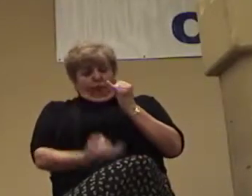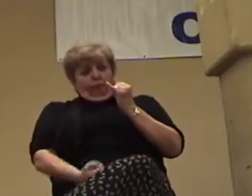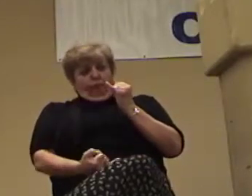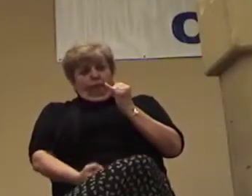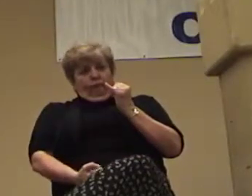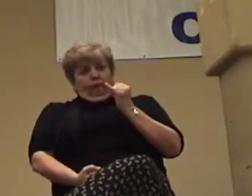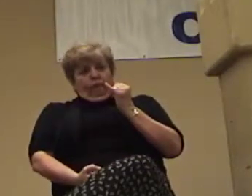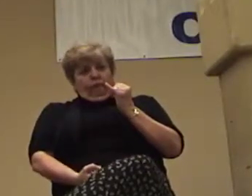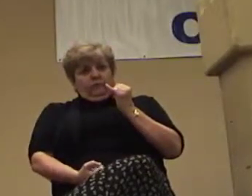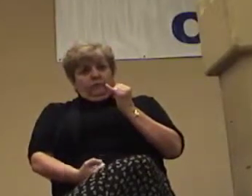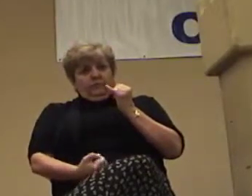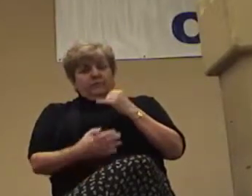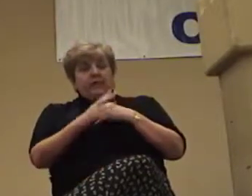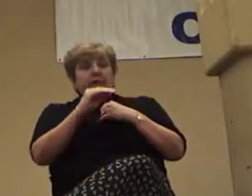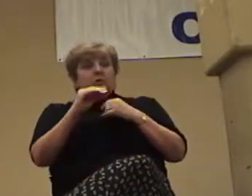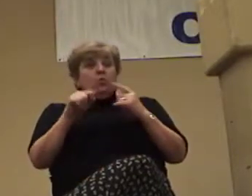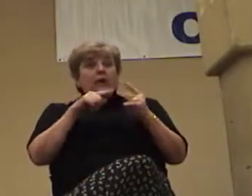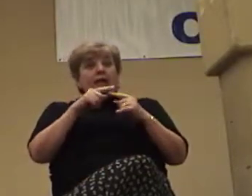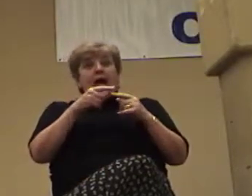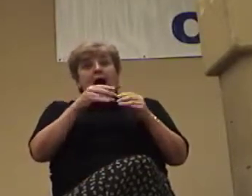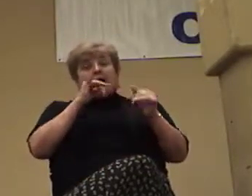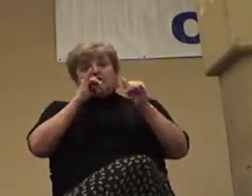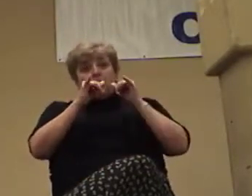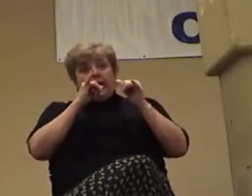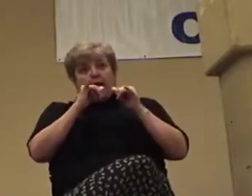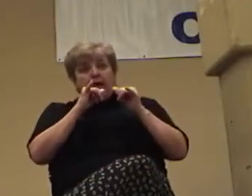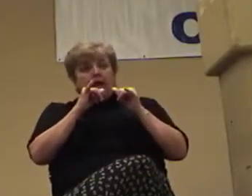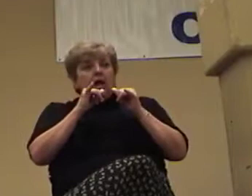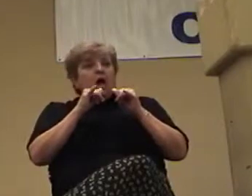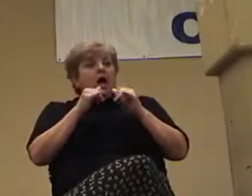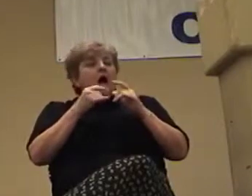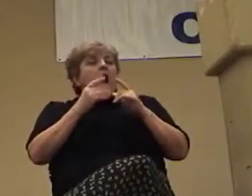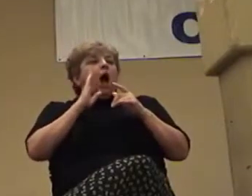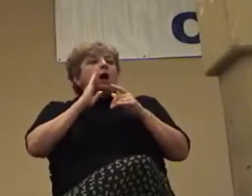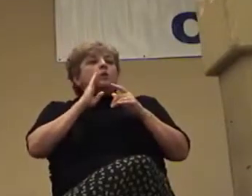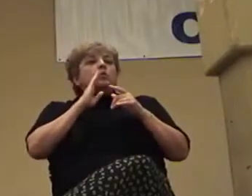my drinking with things that keep me up for 8 and 9 days straight. And